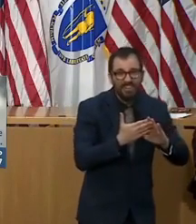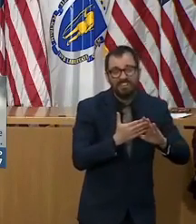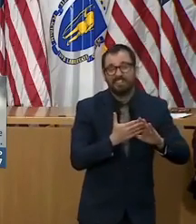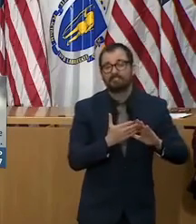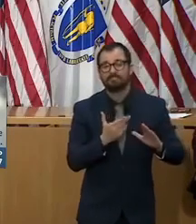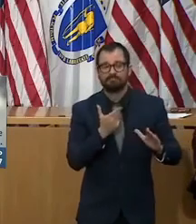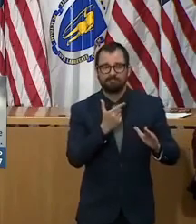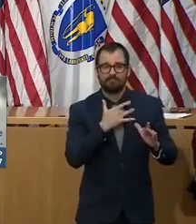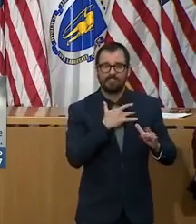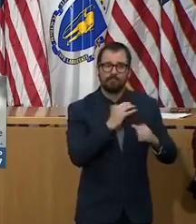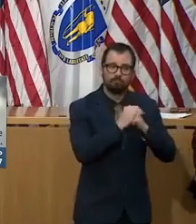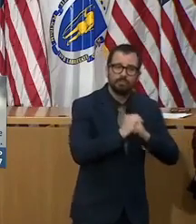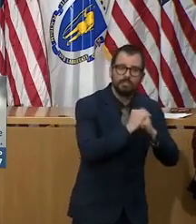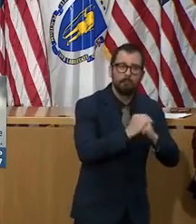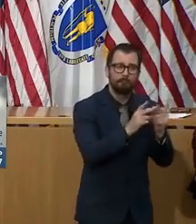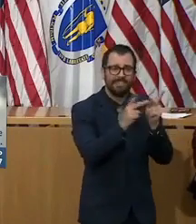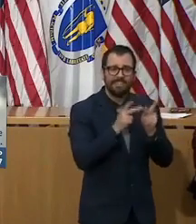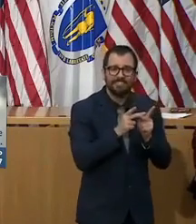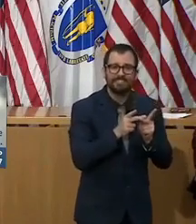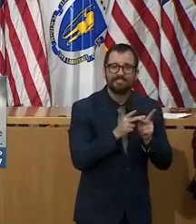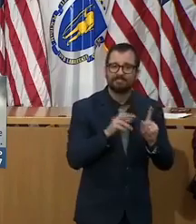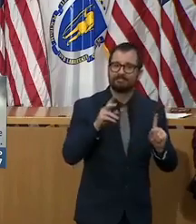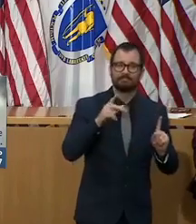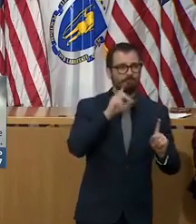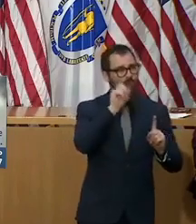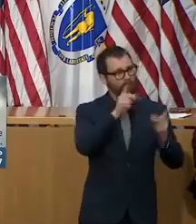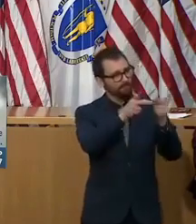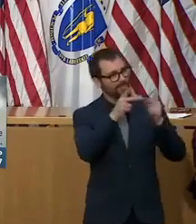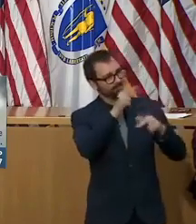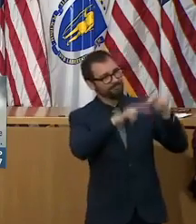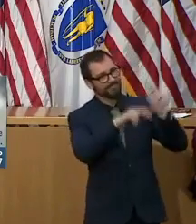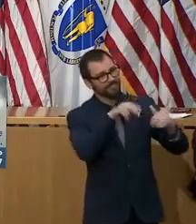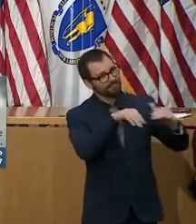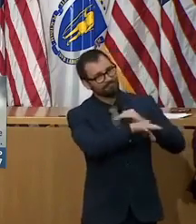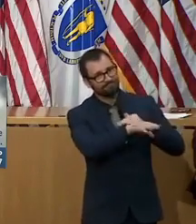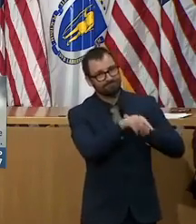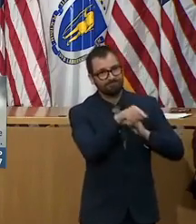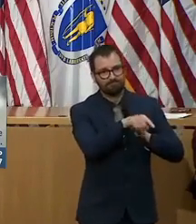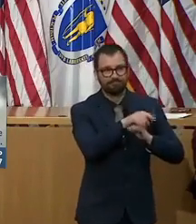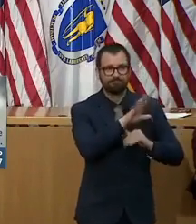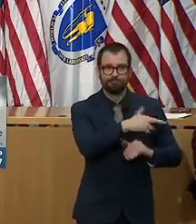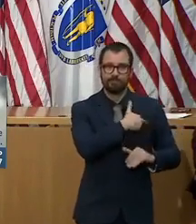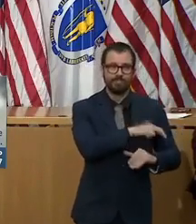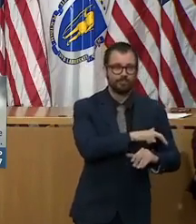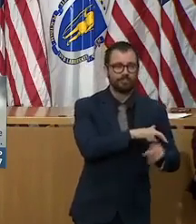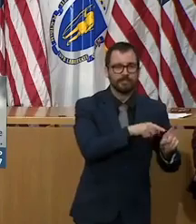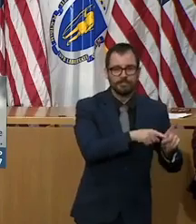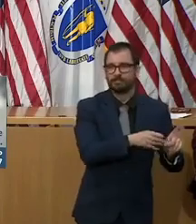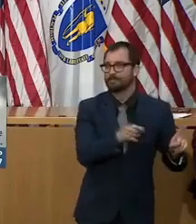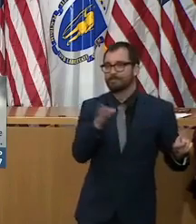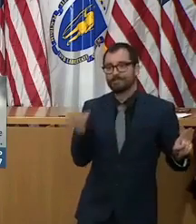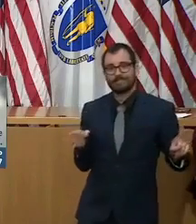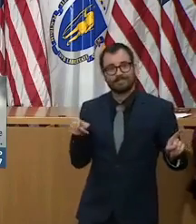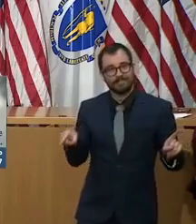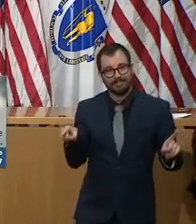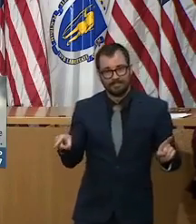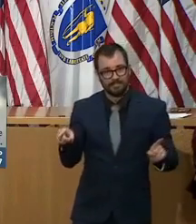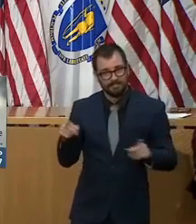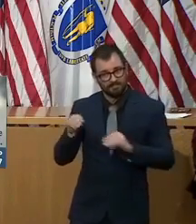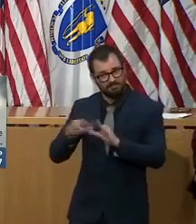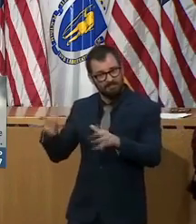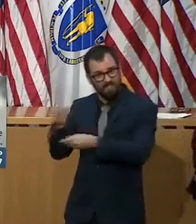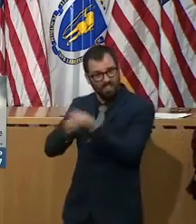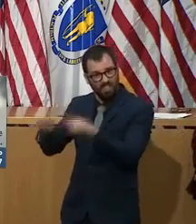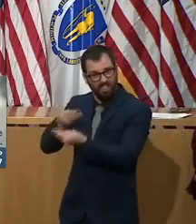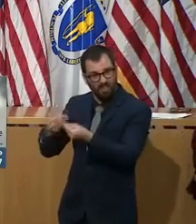and talk to them about how they would go about doing this. But in the meantime, the order's in place, and the city of Worcester